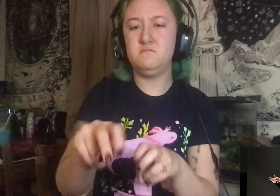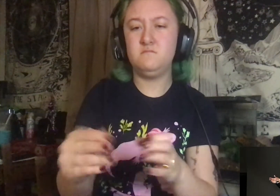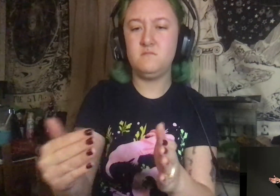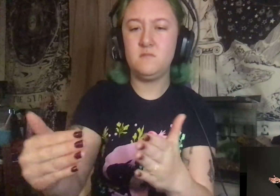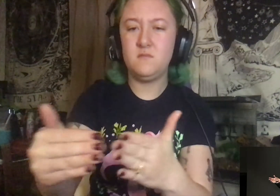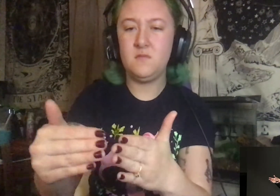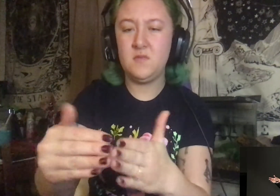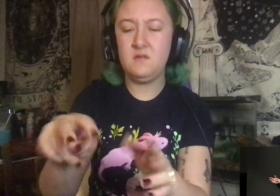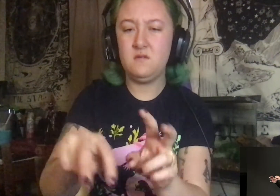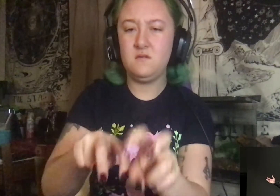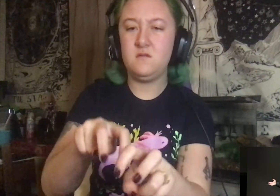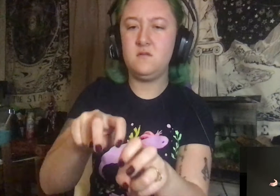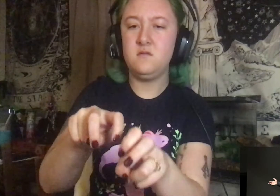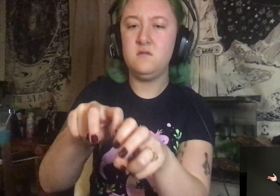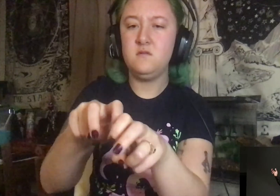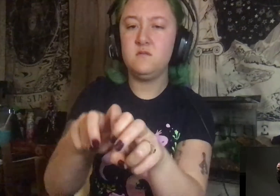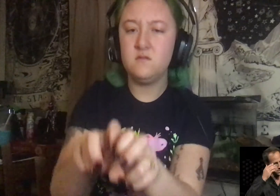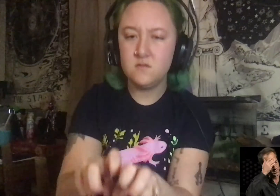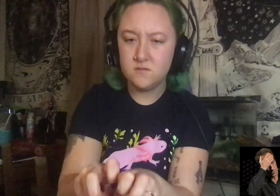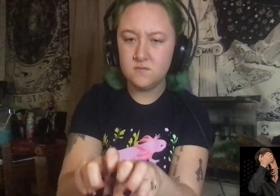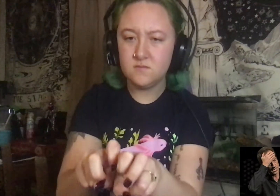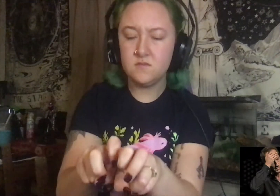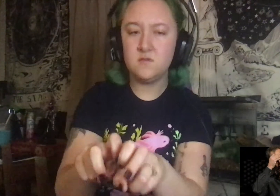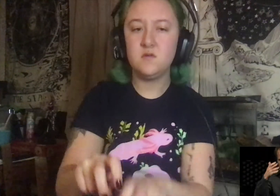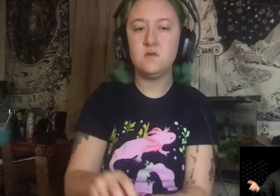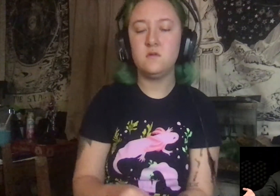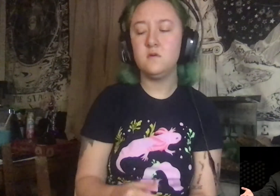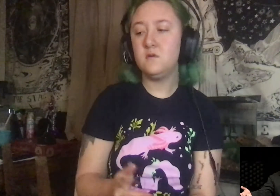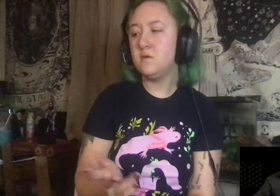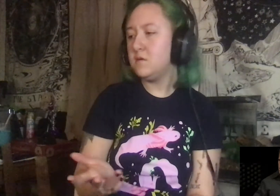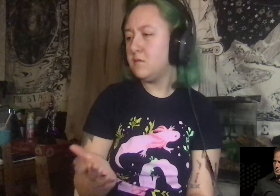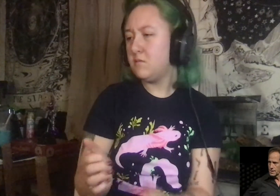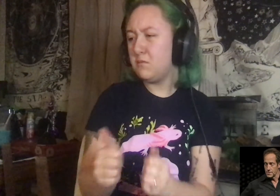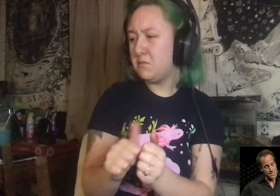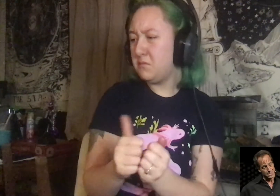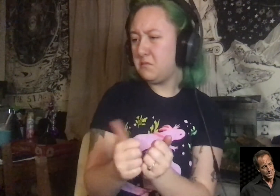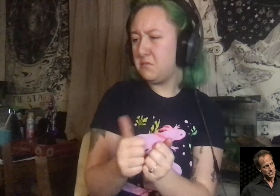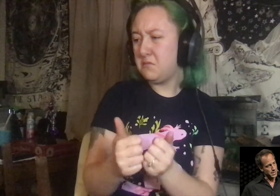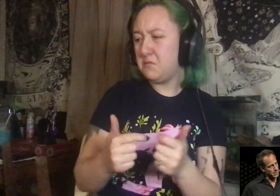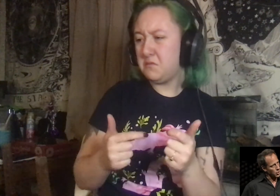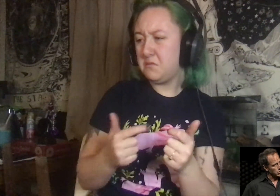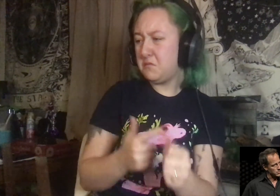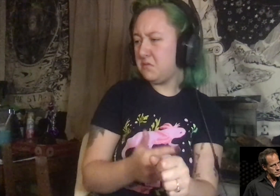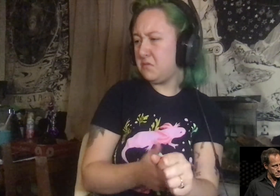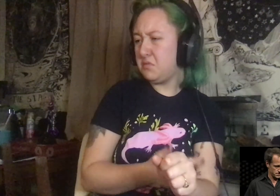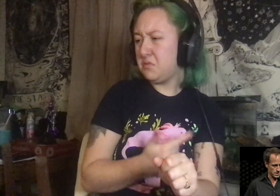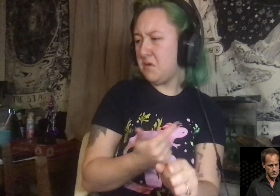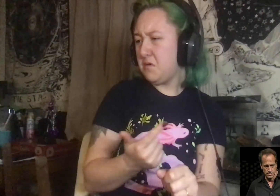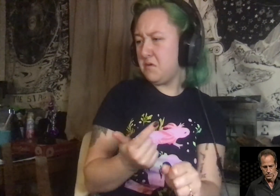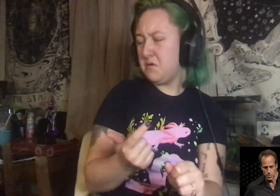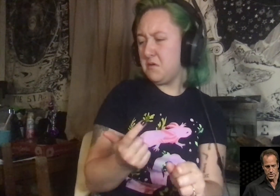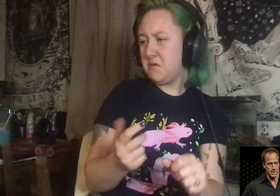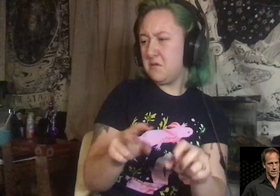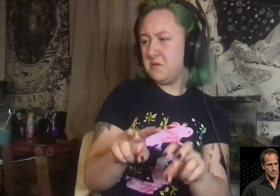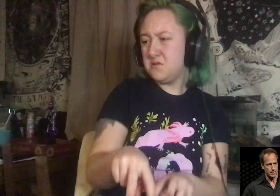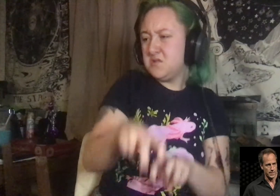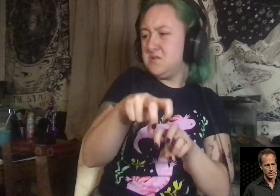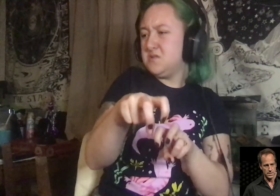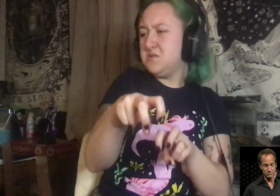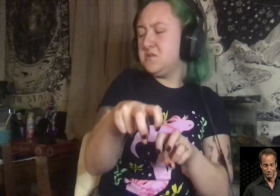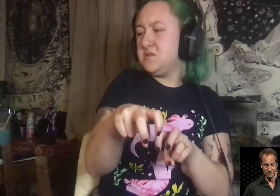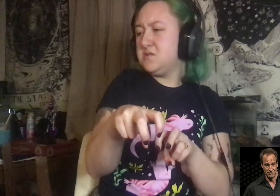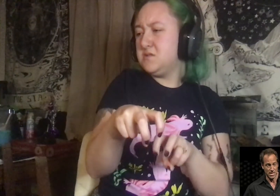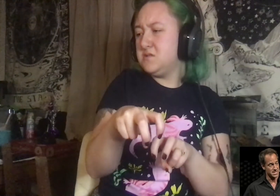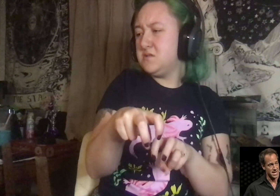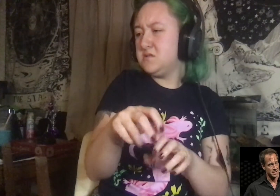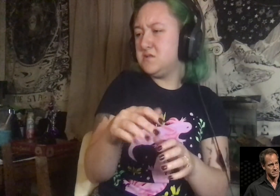and it lies down, and it's in obvious distress. And I'm looking at the lamb, and I say, Albert, how long? Just, when's he get up? He's